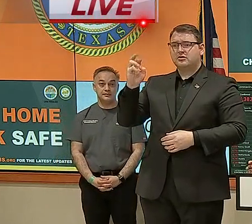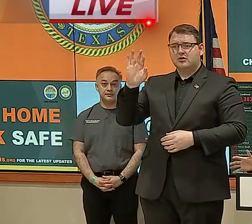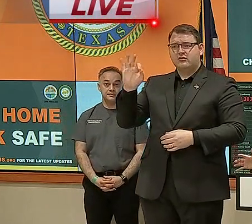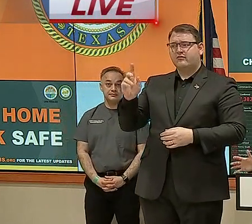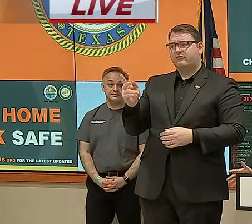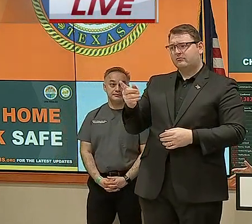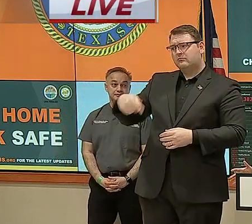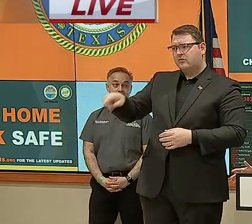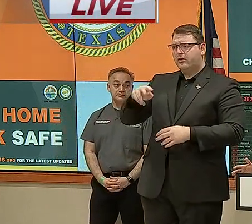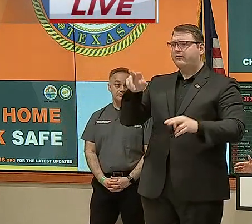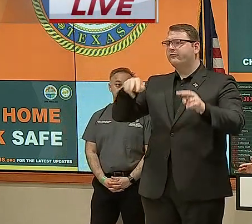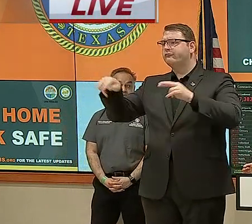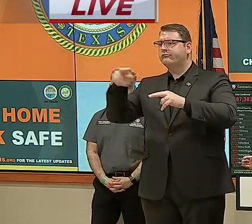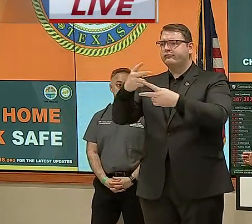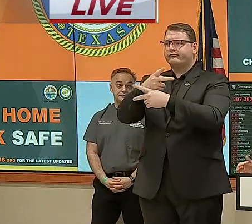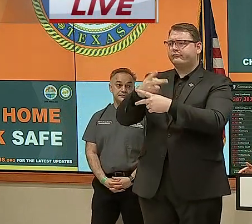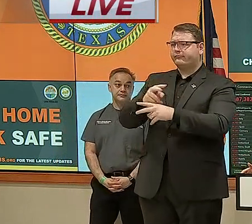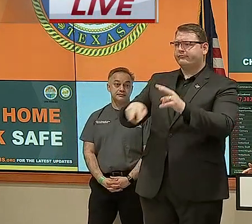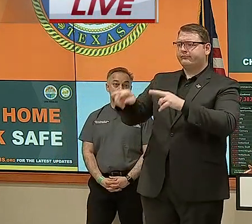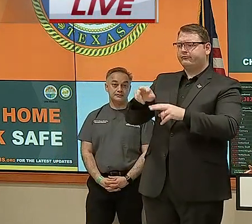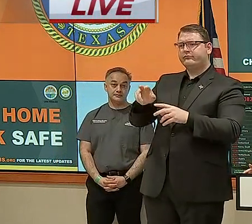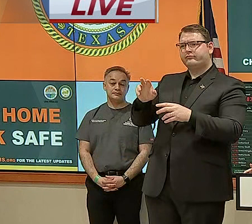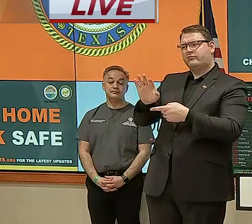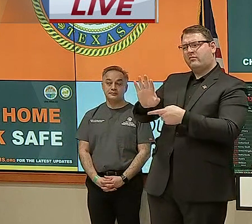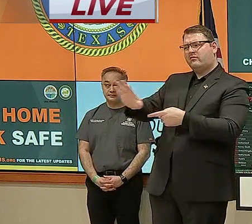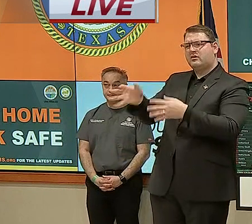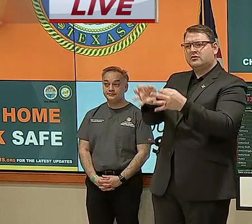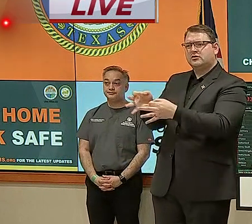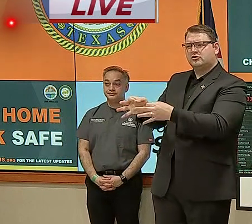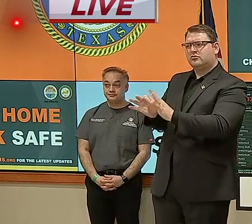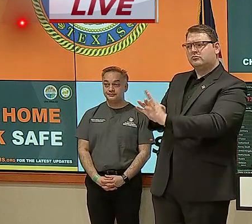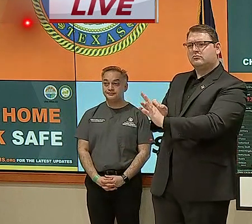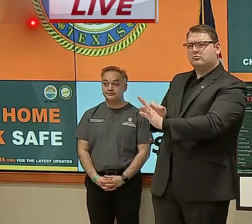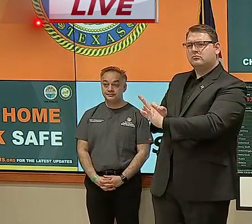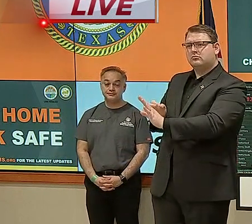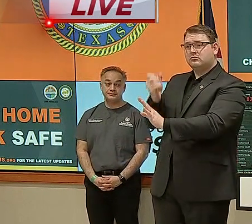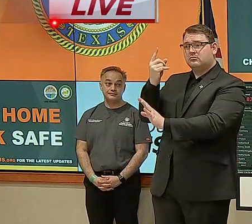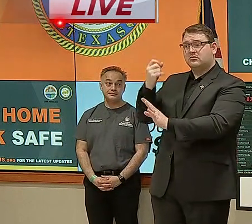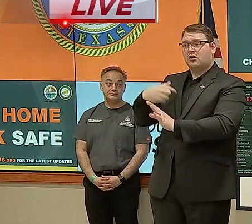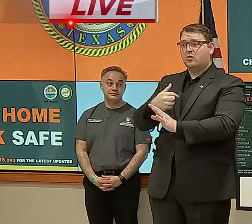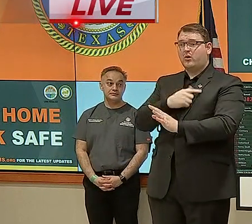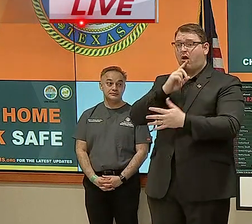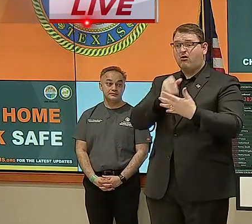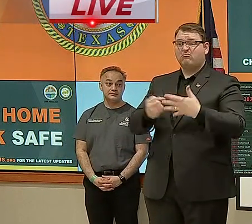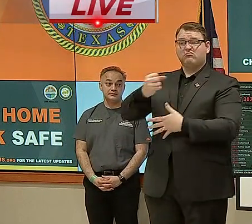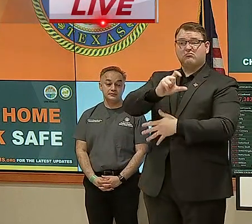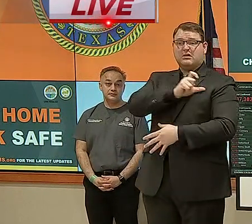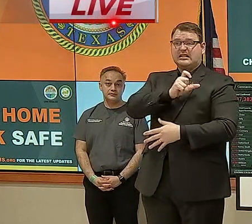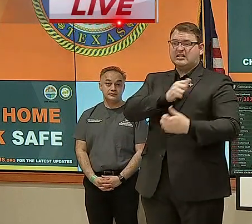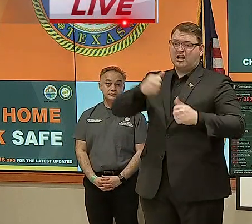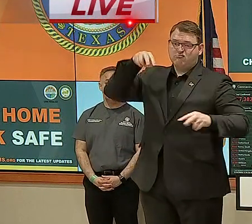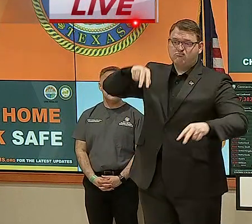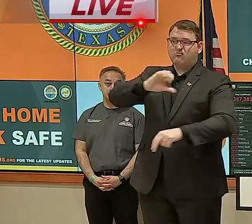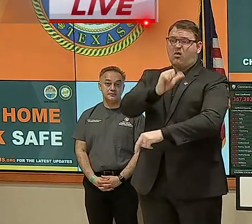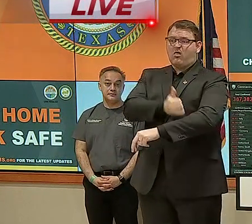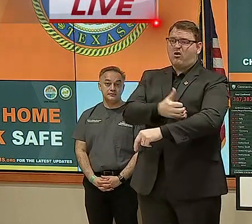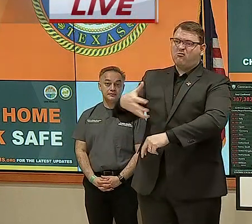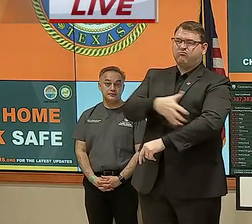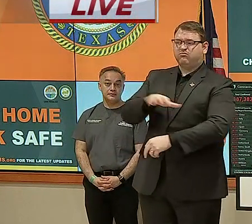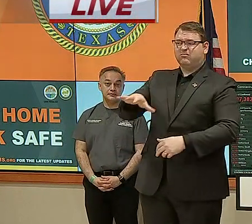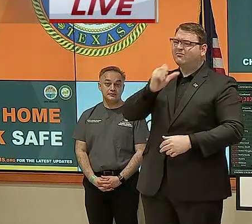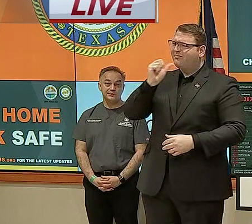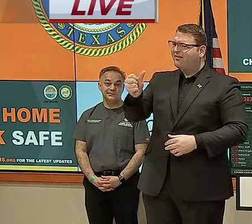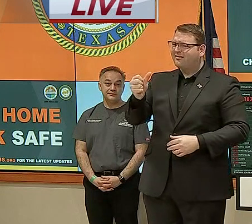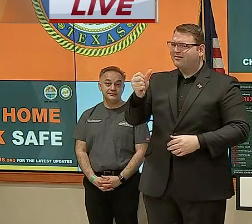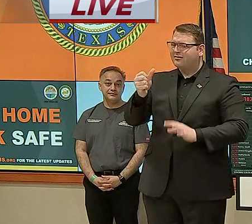are not a police state. We are relying on folks to do their part. I trust that they will. If